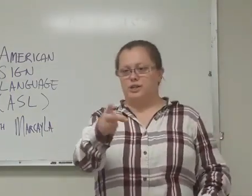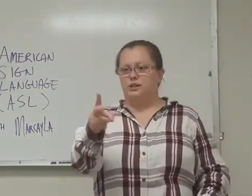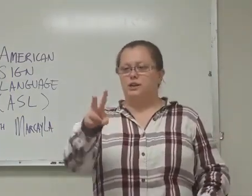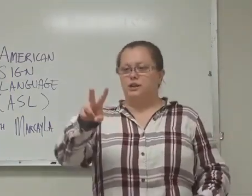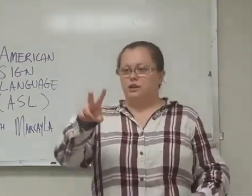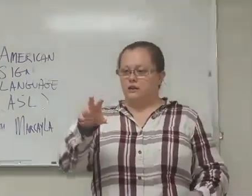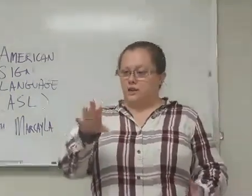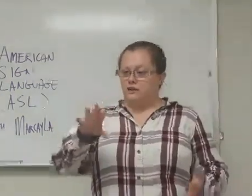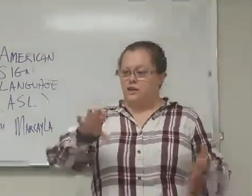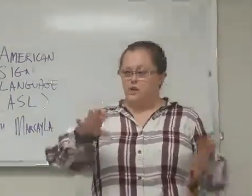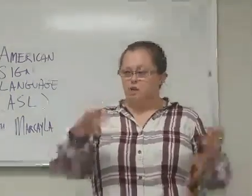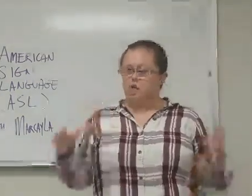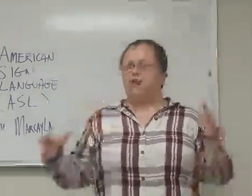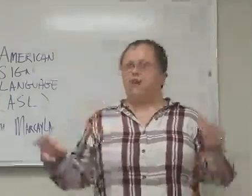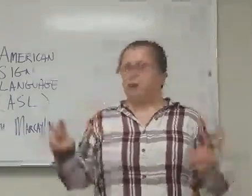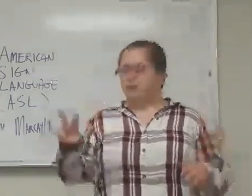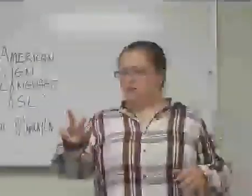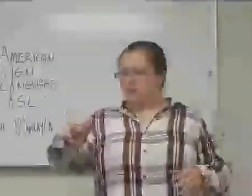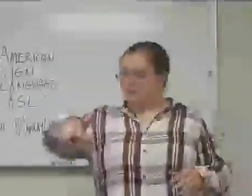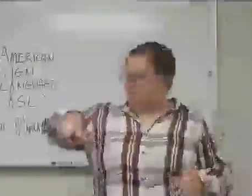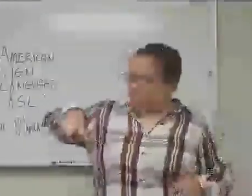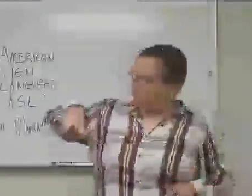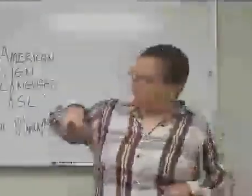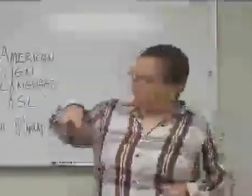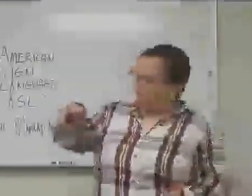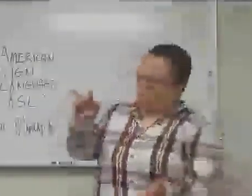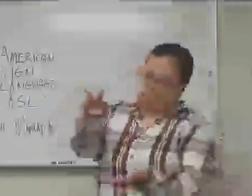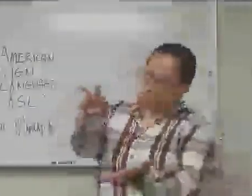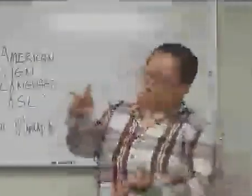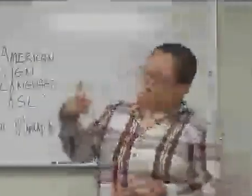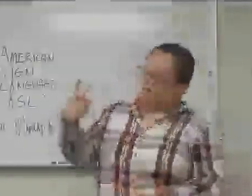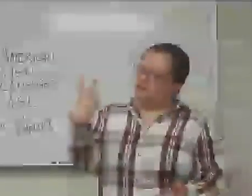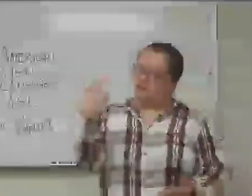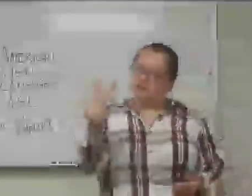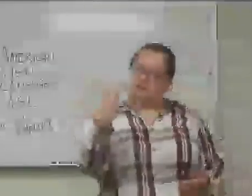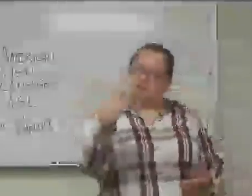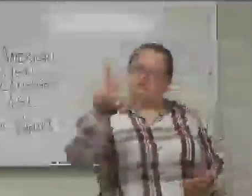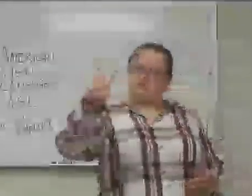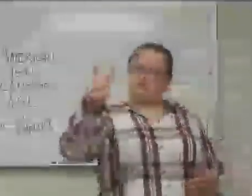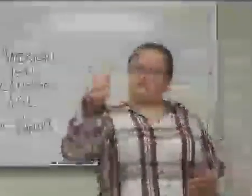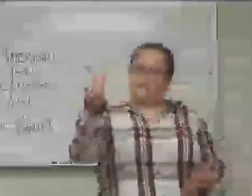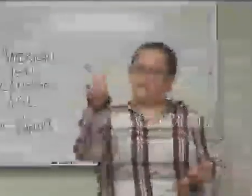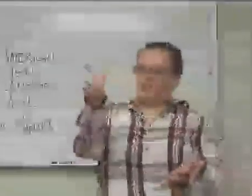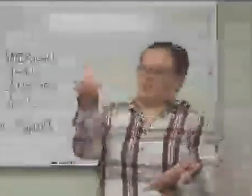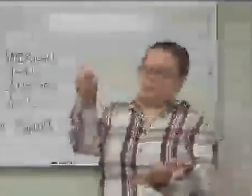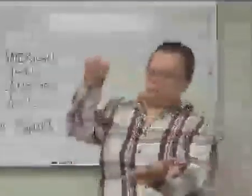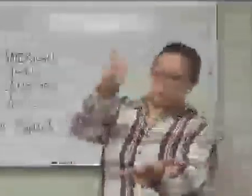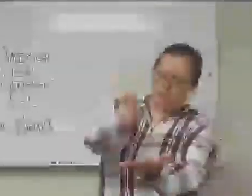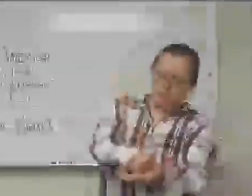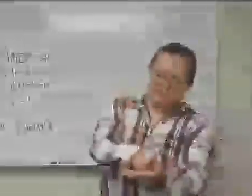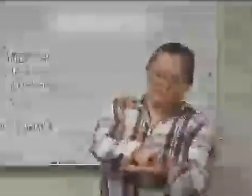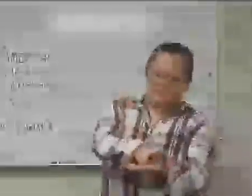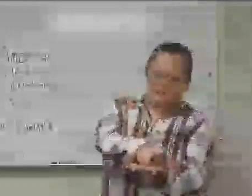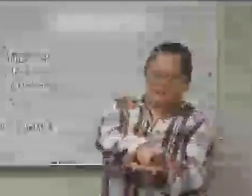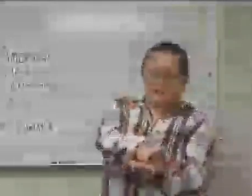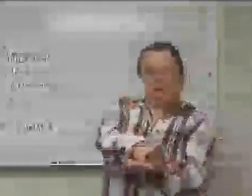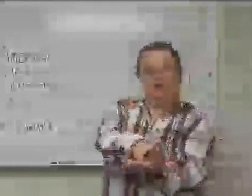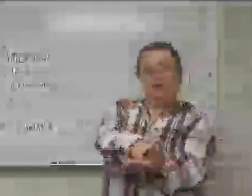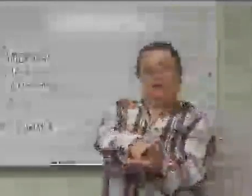person, and then the word "lost" is kind of like you, it's a V, and then you just bring it down to your other